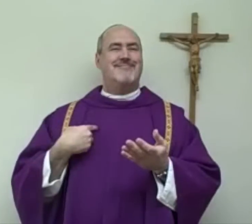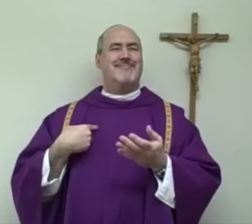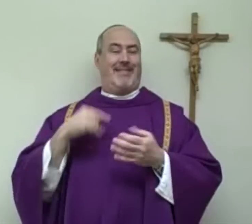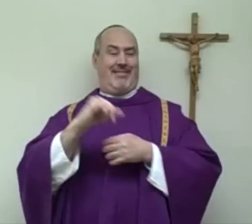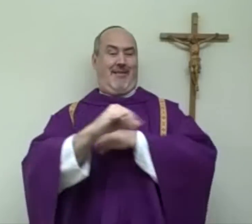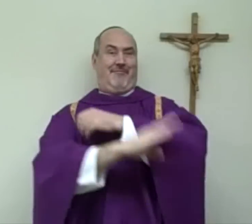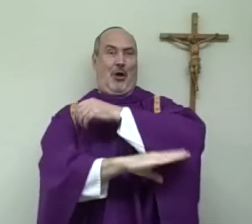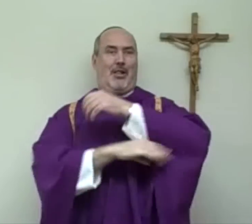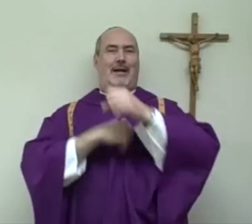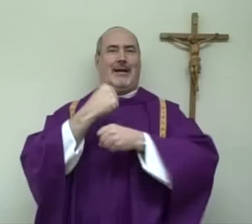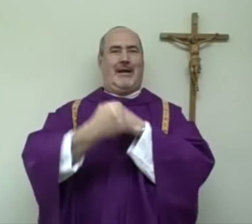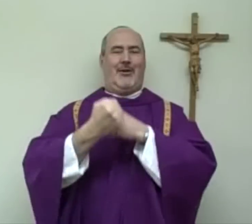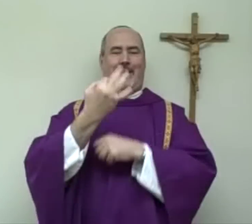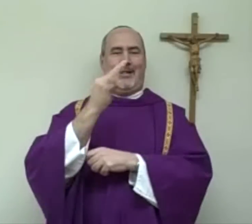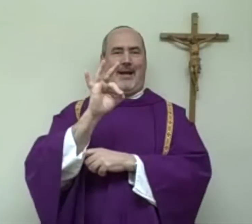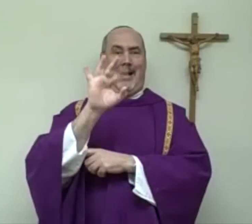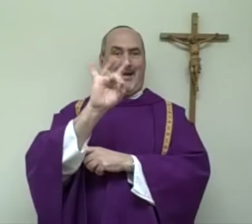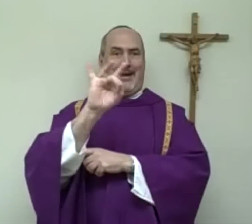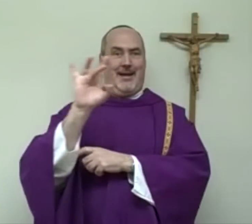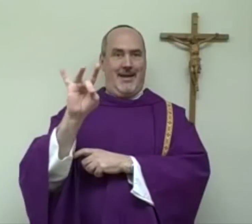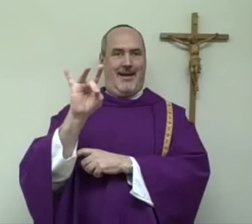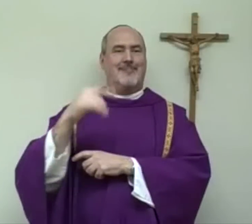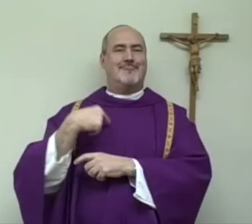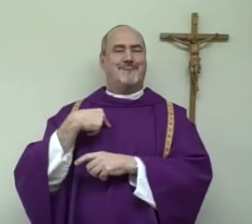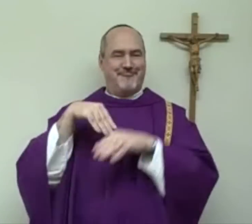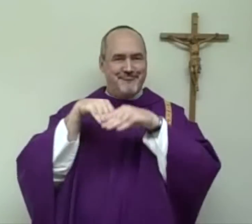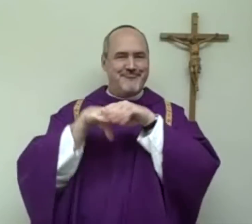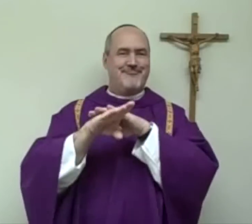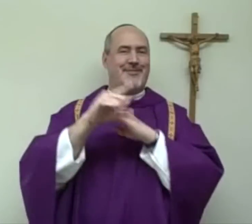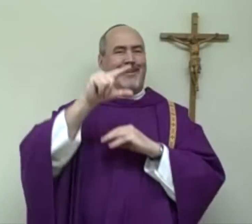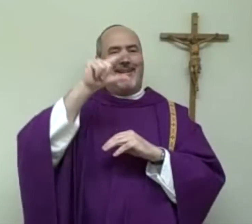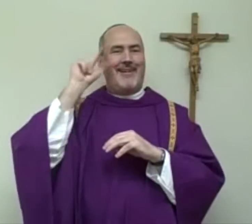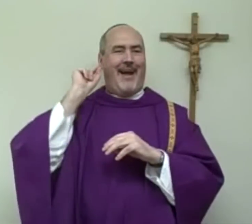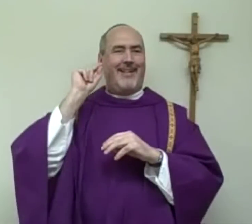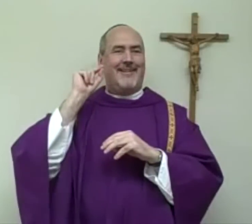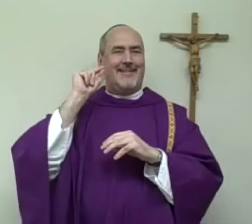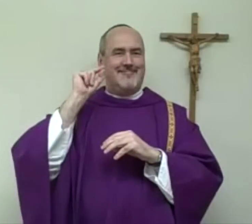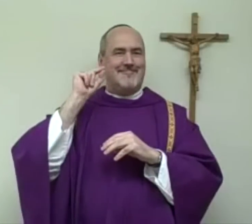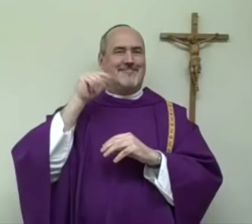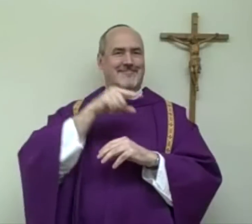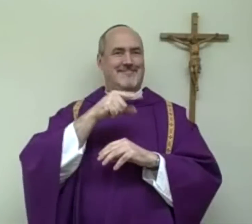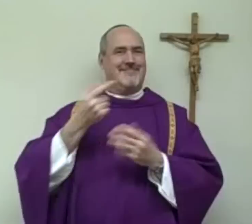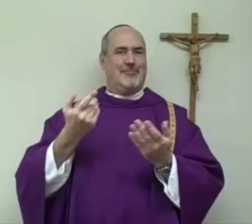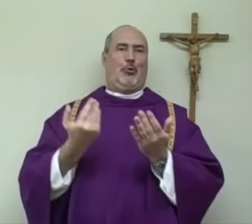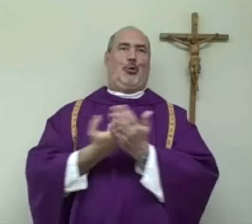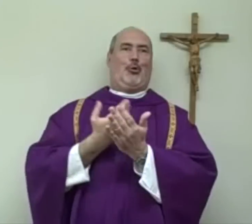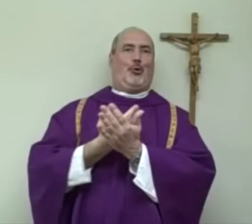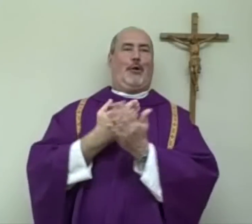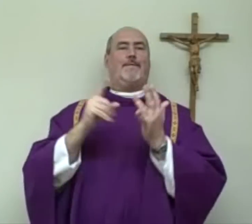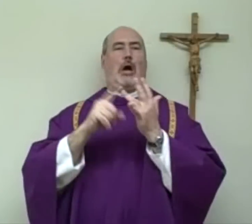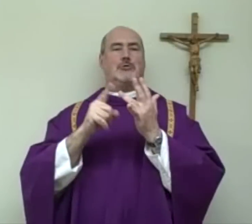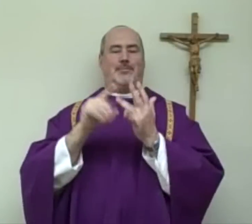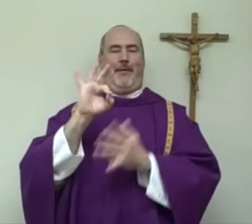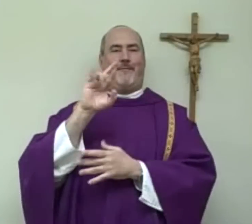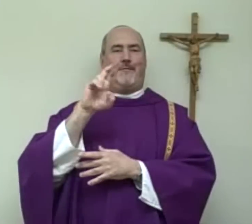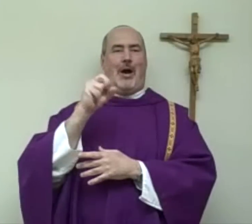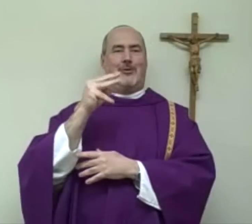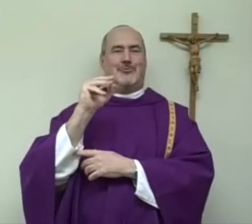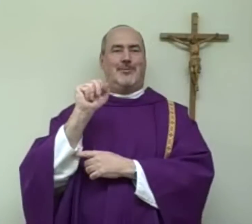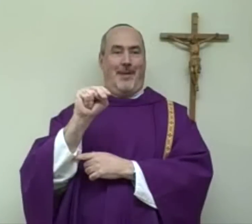just hop out of the church. But in the fall of 1988, when I went to Gallaudet, I was a